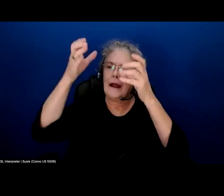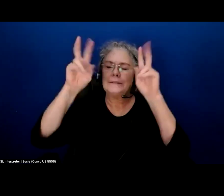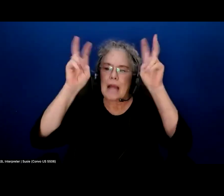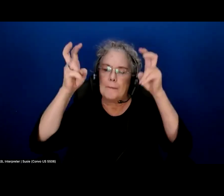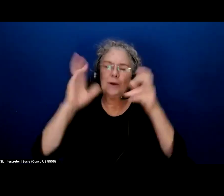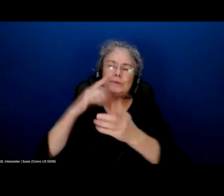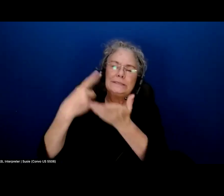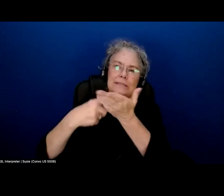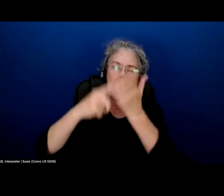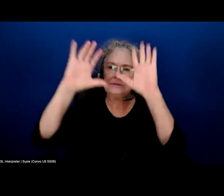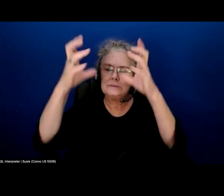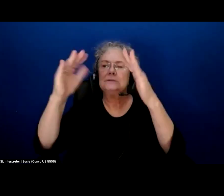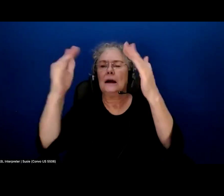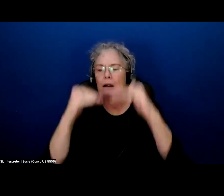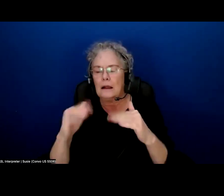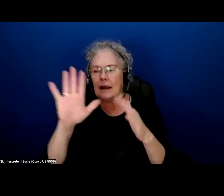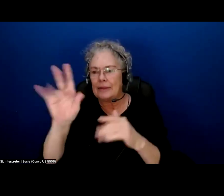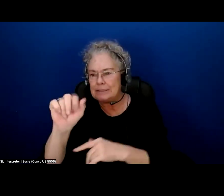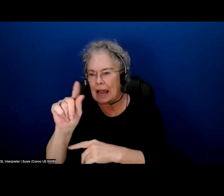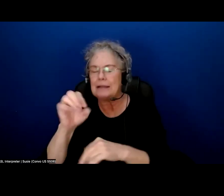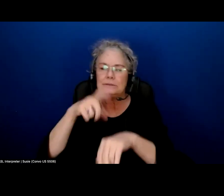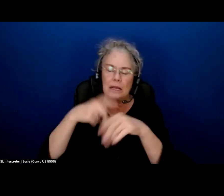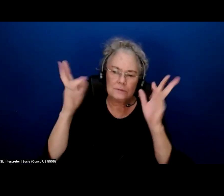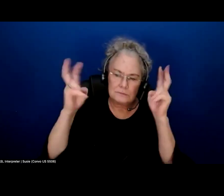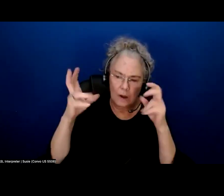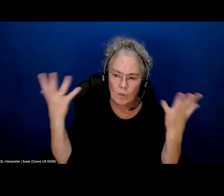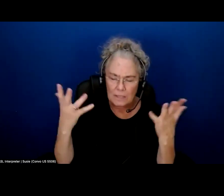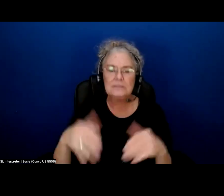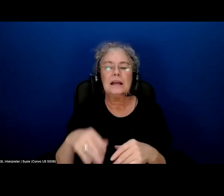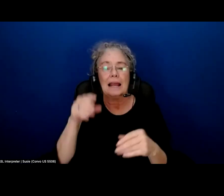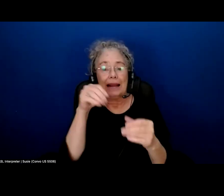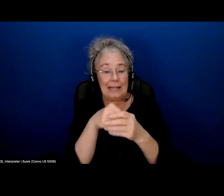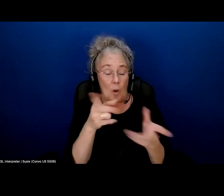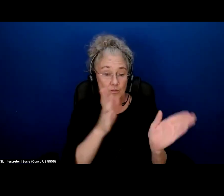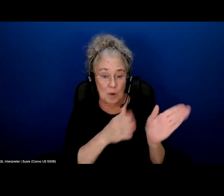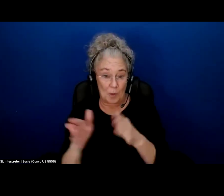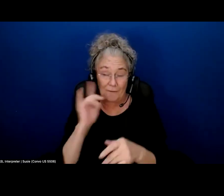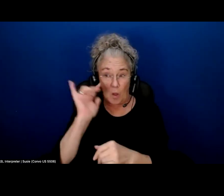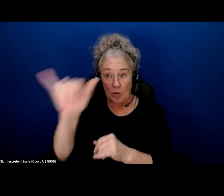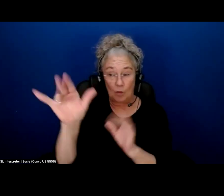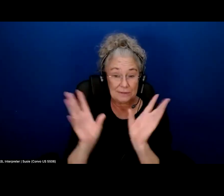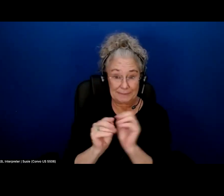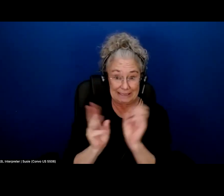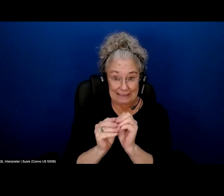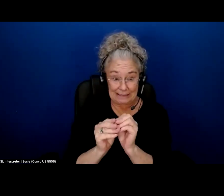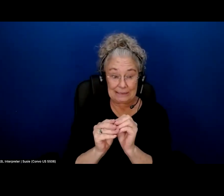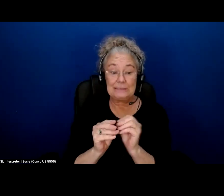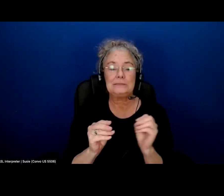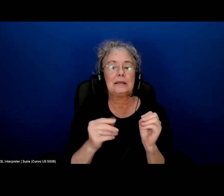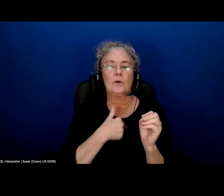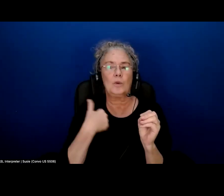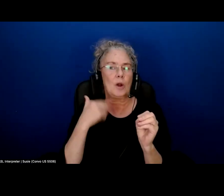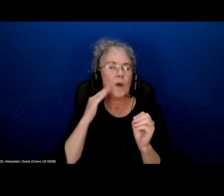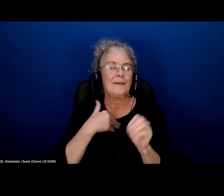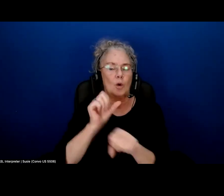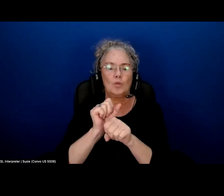will be discussing that day. And so in preparation for those meetings, we will have work